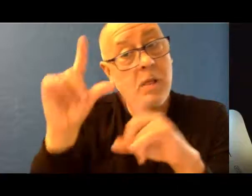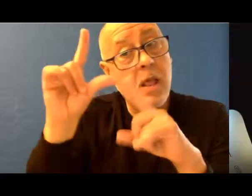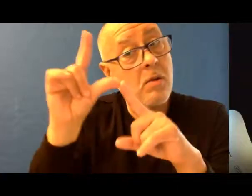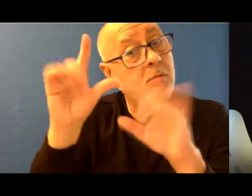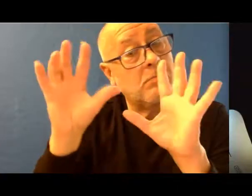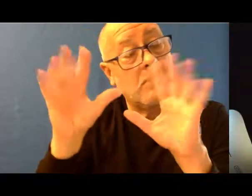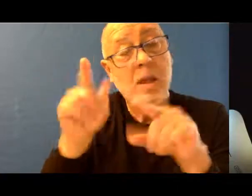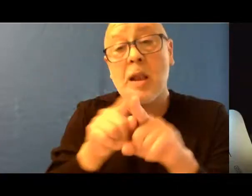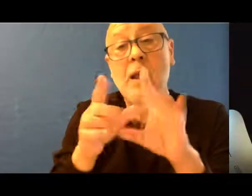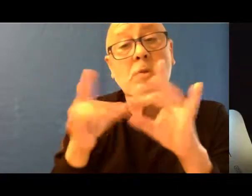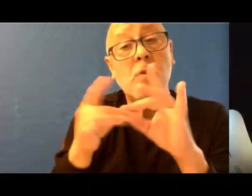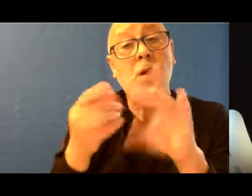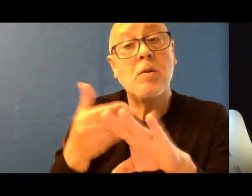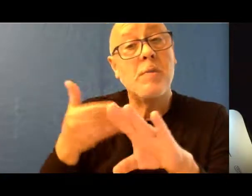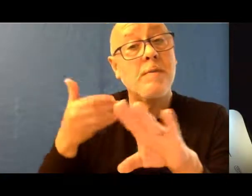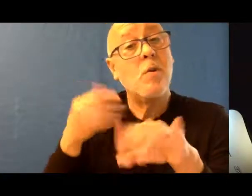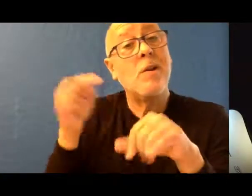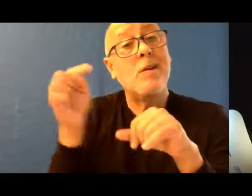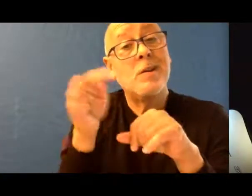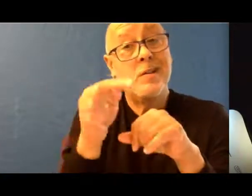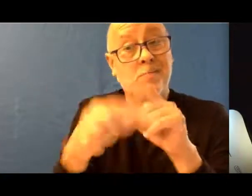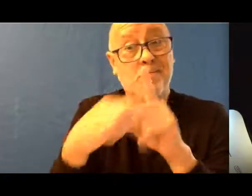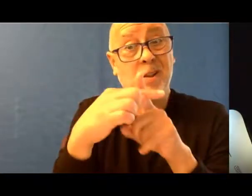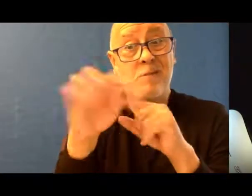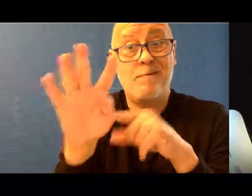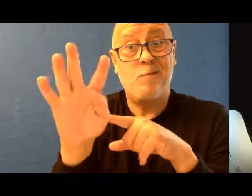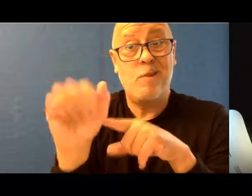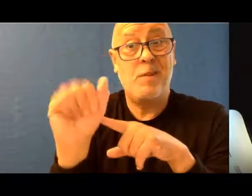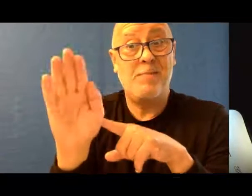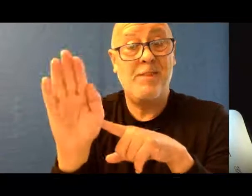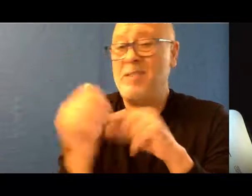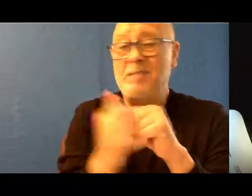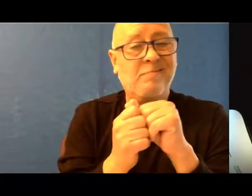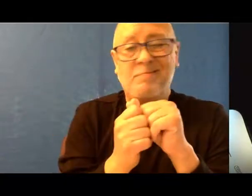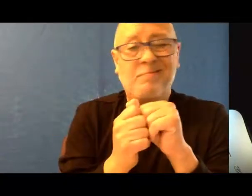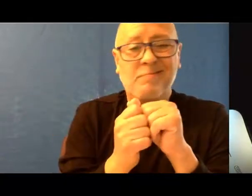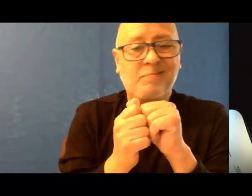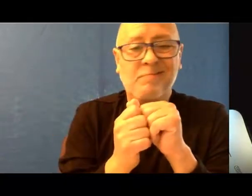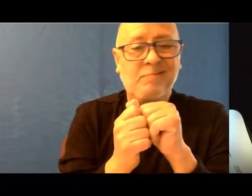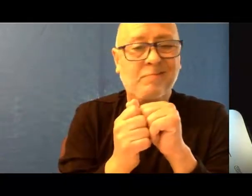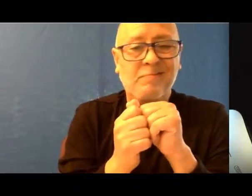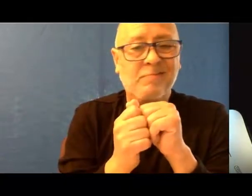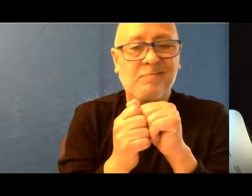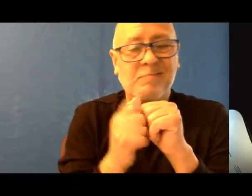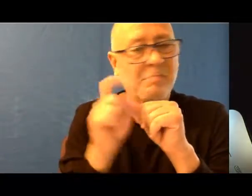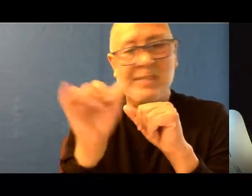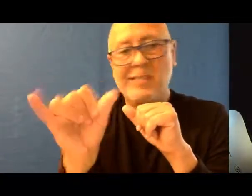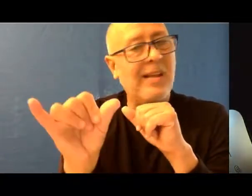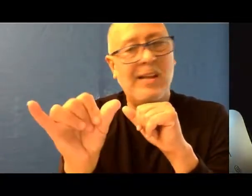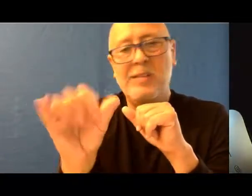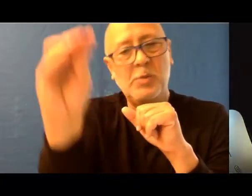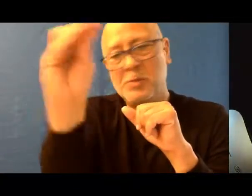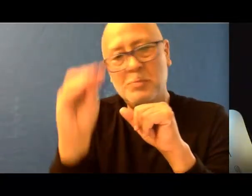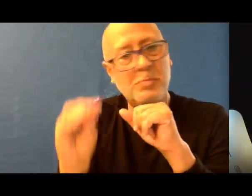And as we said before, this plus 4ab isn't going anywhere. So we can just bring